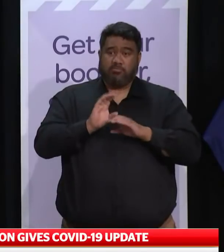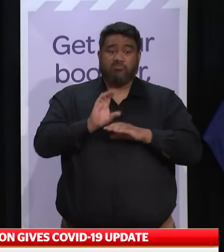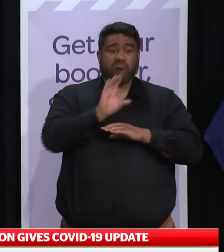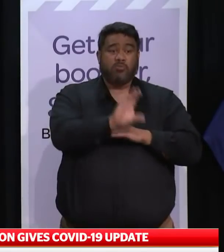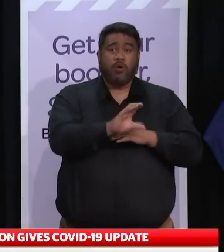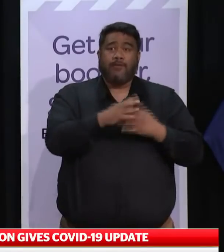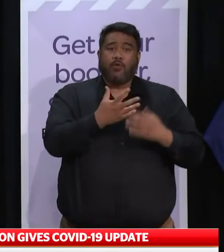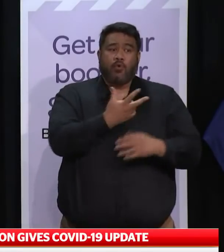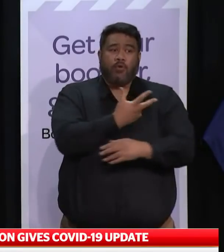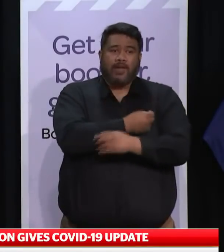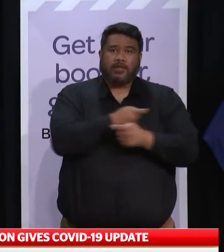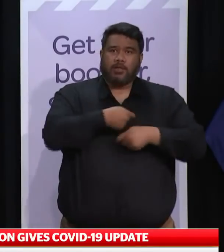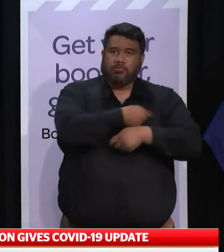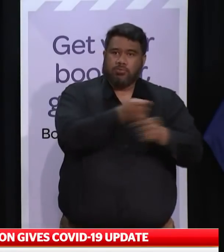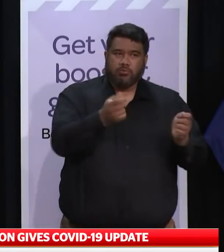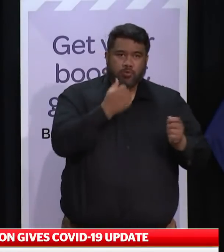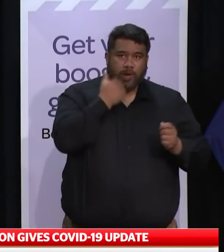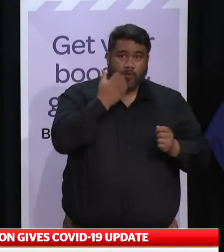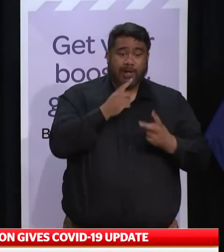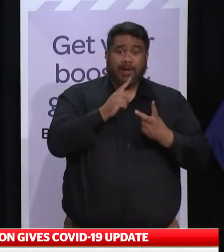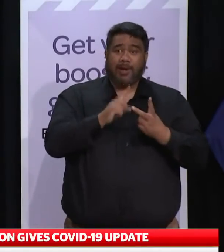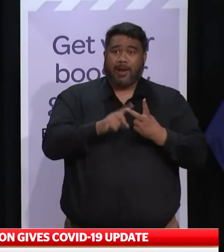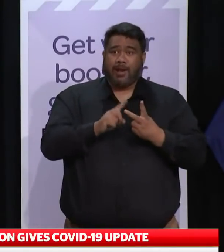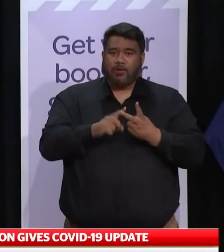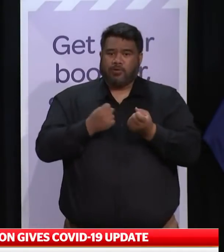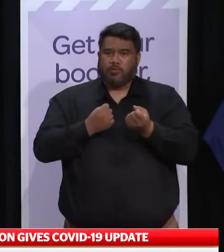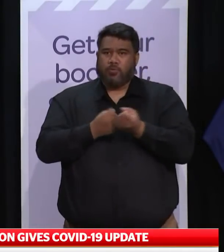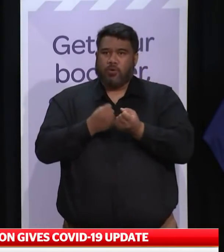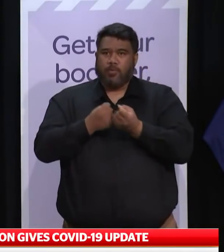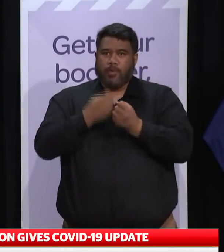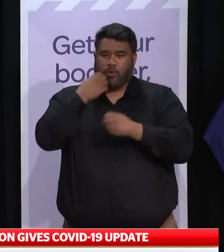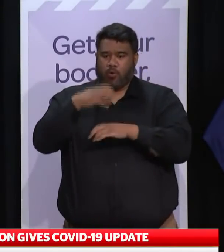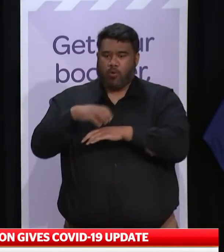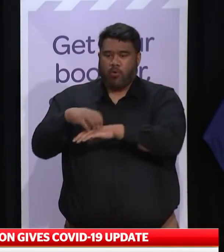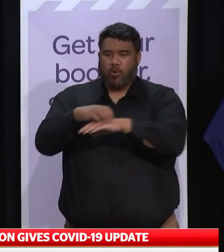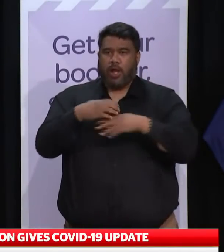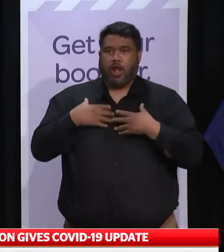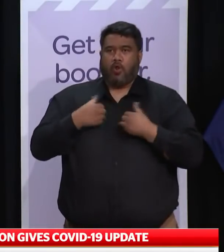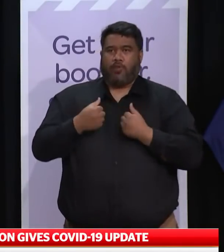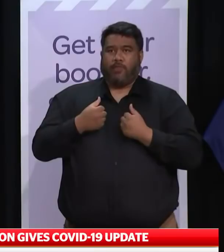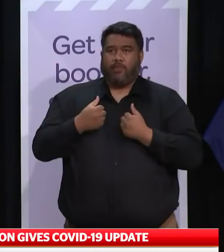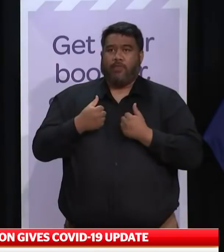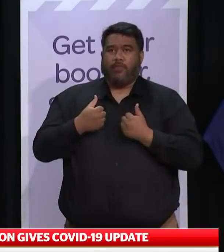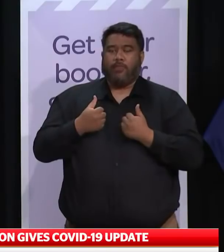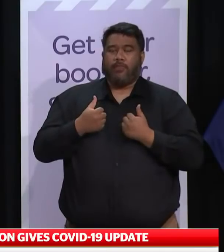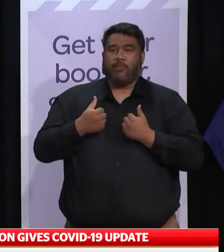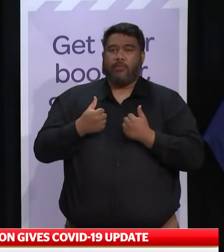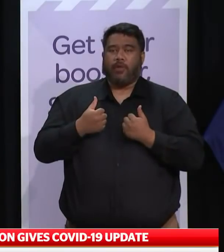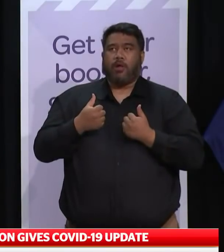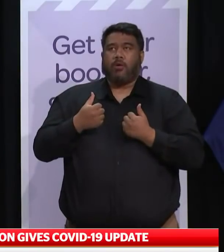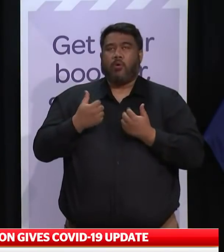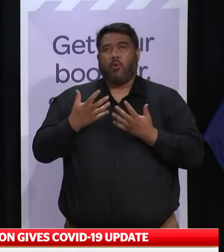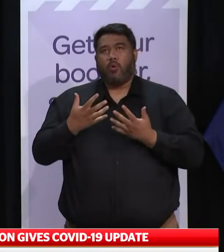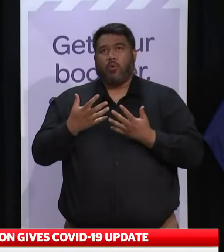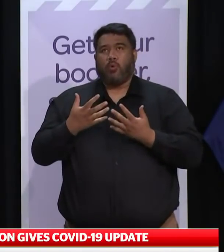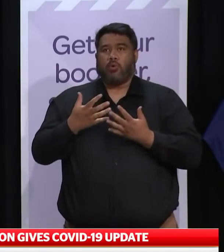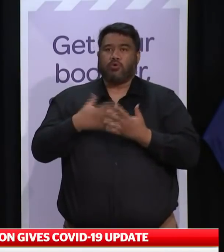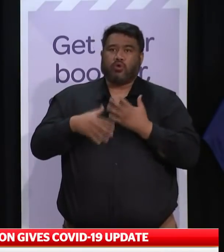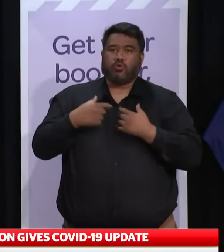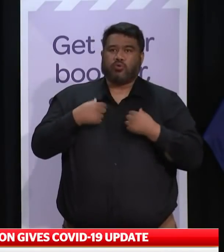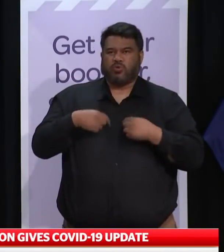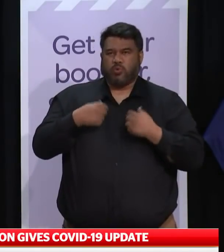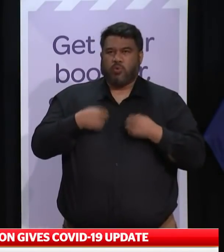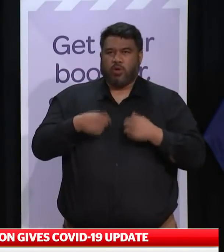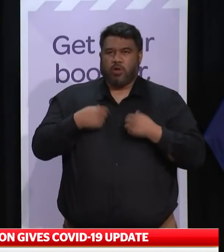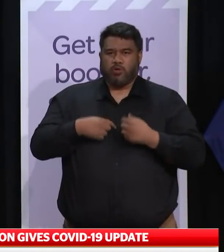vaccination campaign, but also to work alongside Māori health providers, Māori social service providers, to be